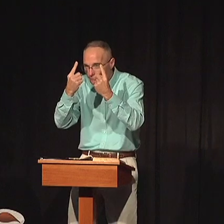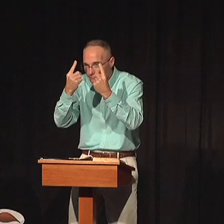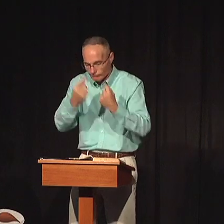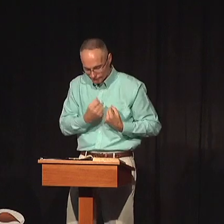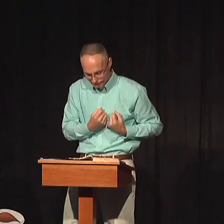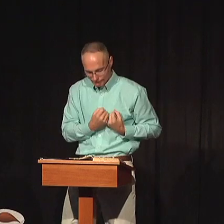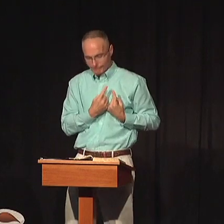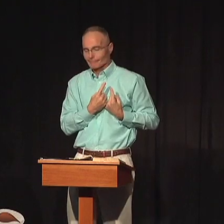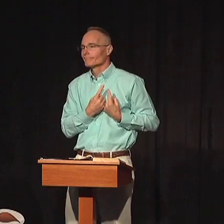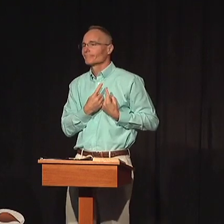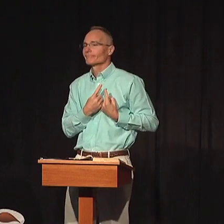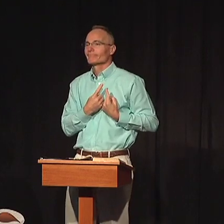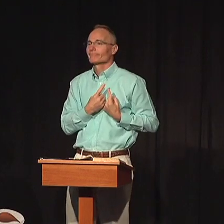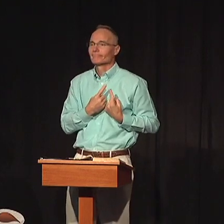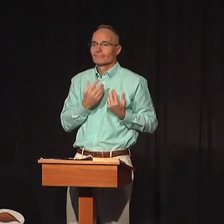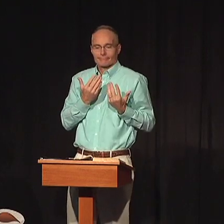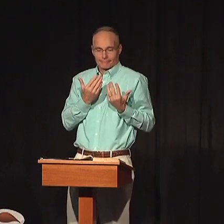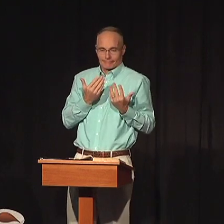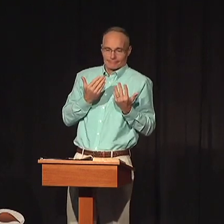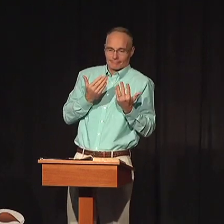will understand in their hearts and in their minds